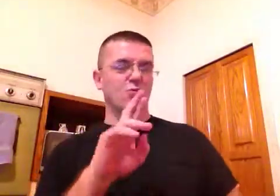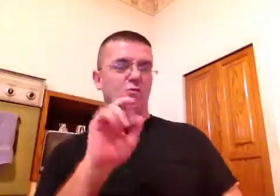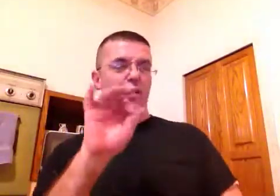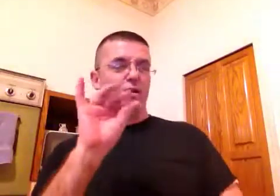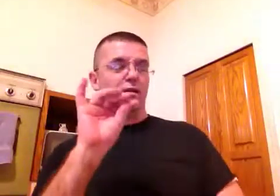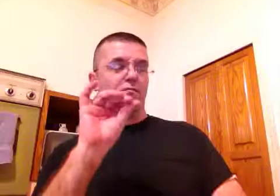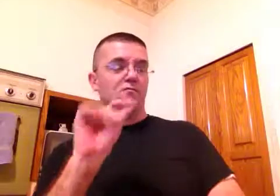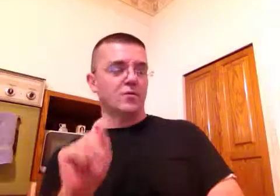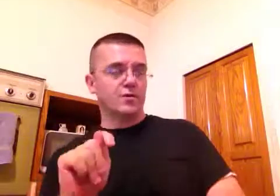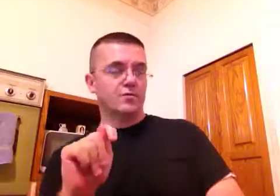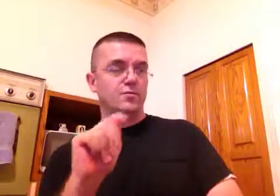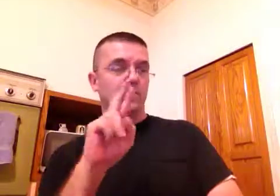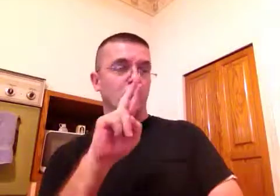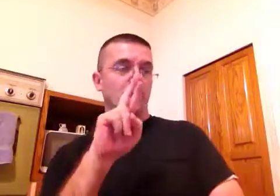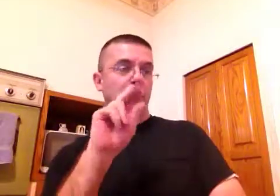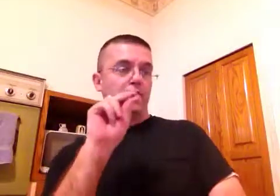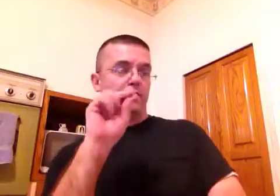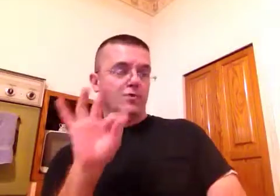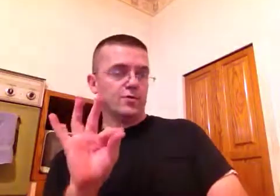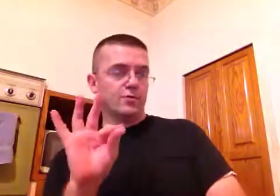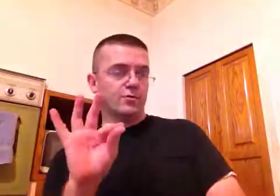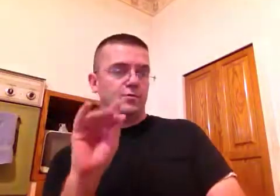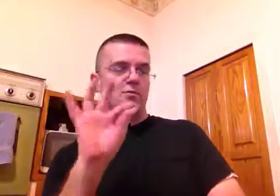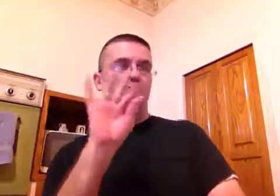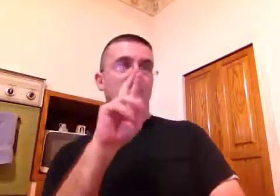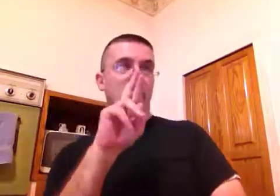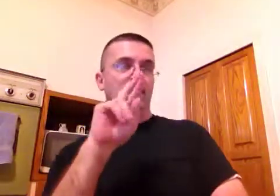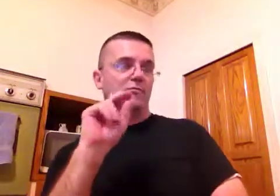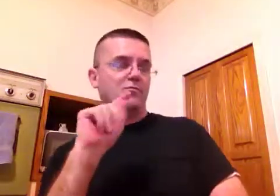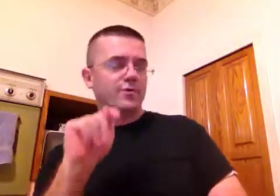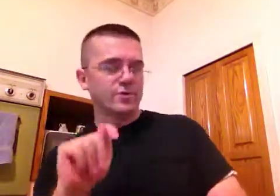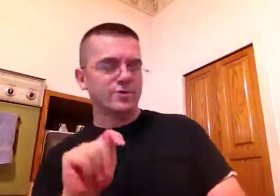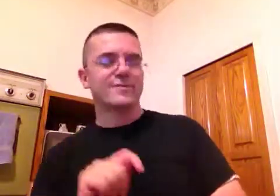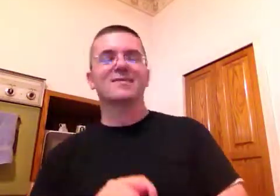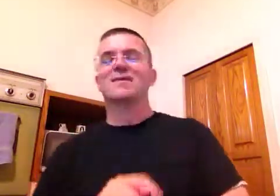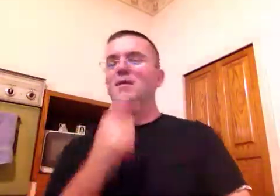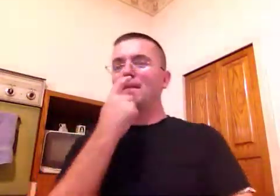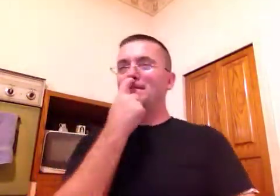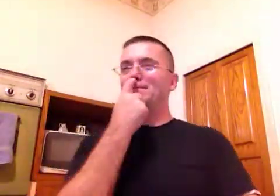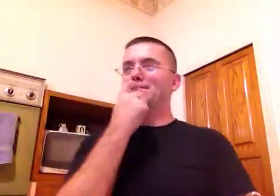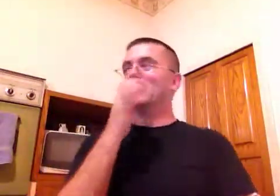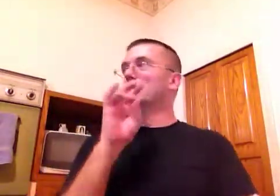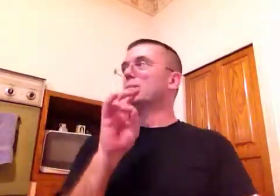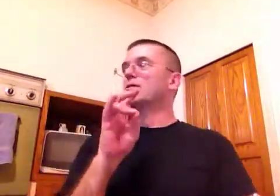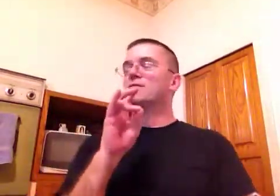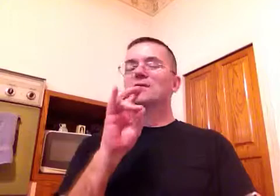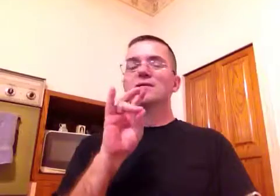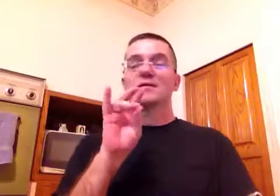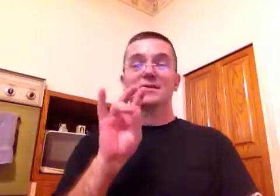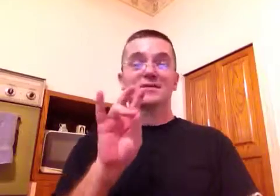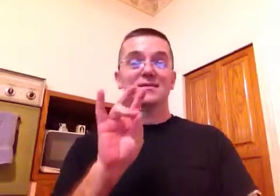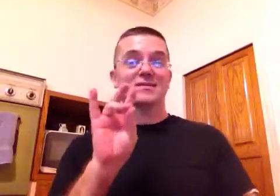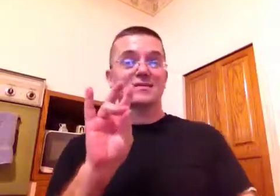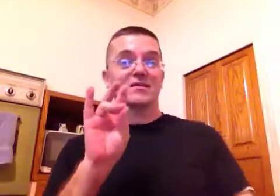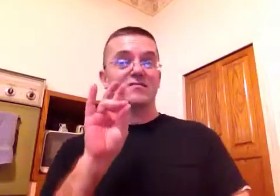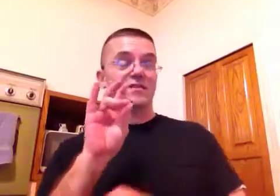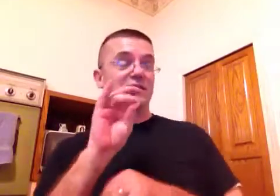penalties. Is basically what it is. It's a 7-year CD with bad returns. If you could